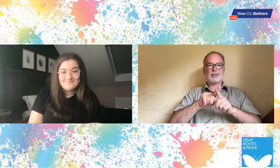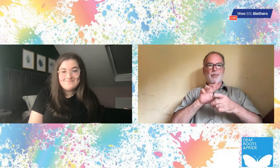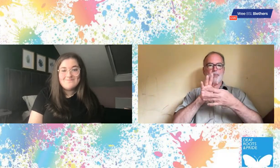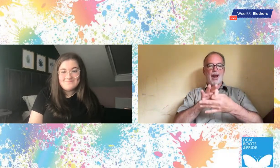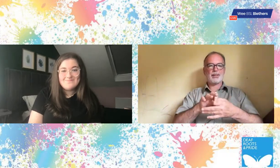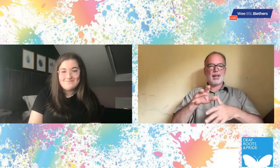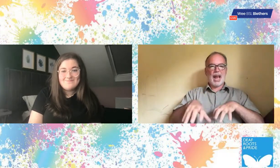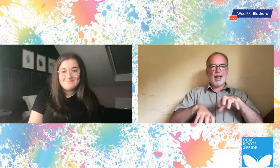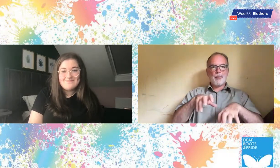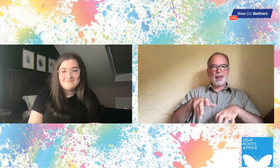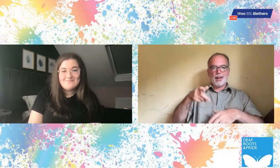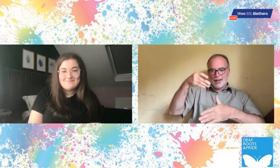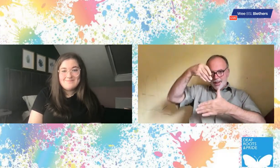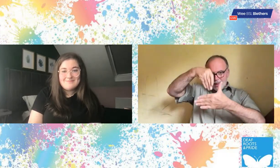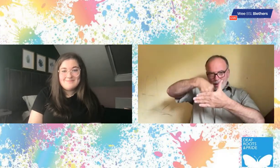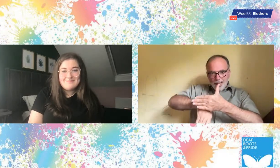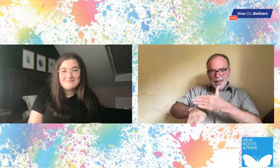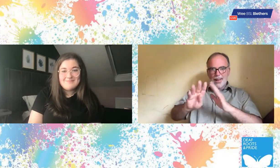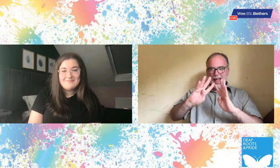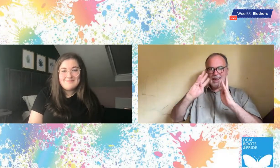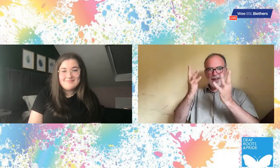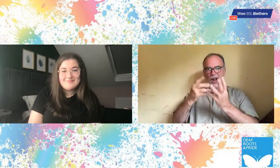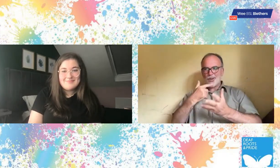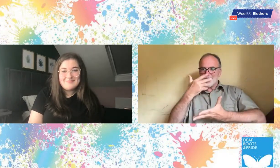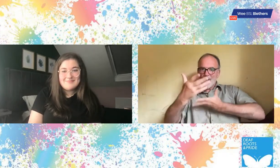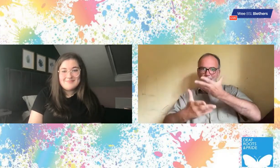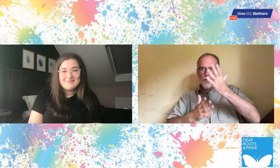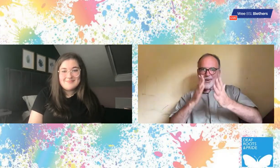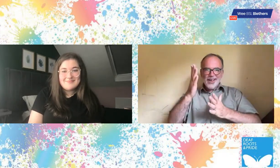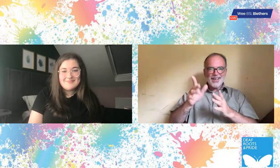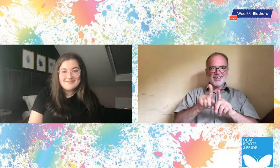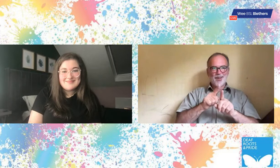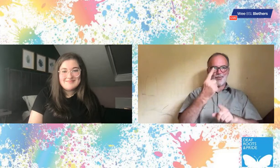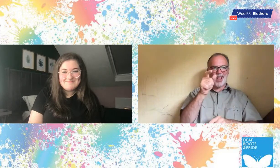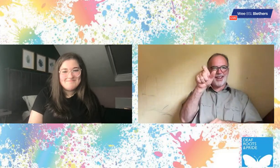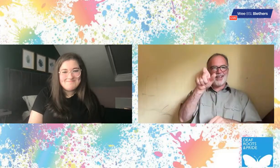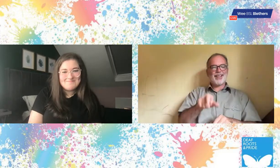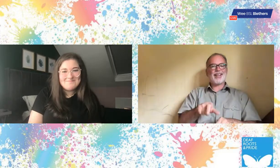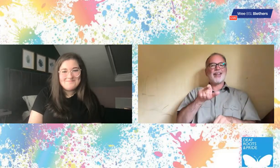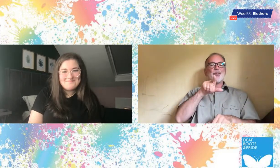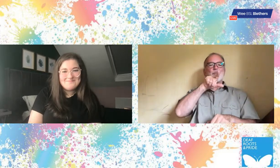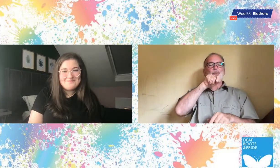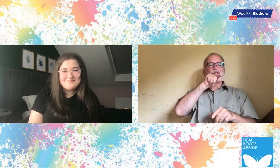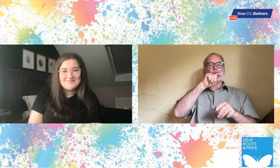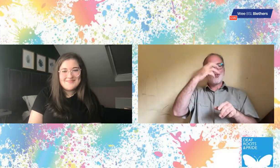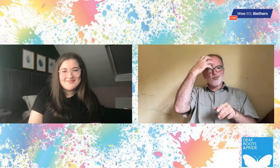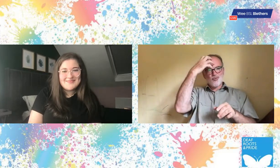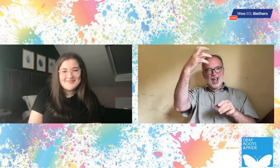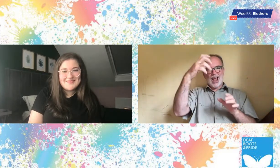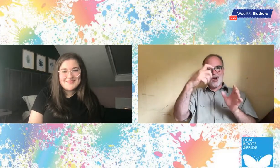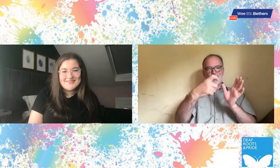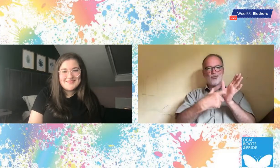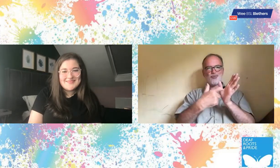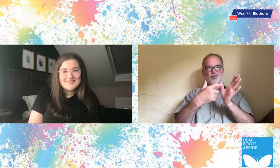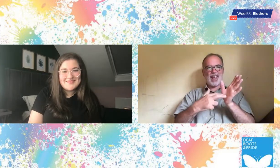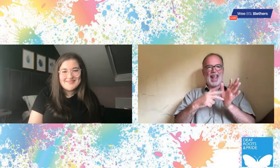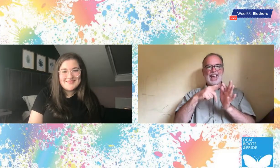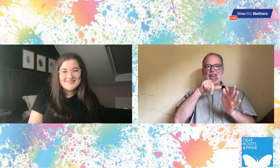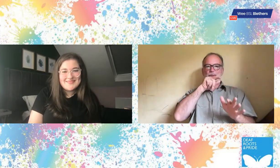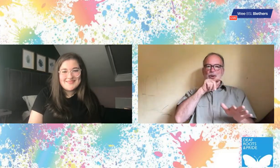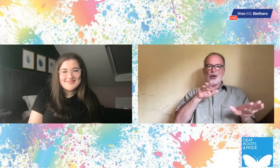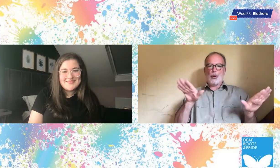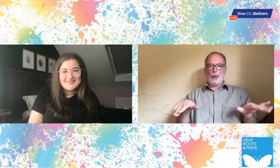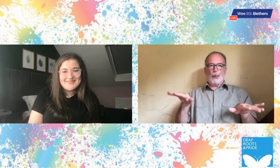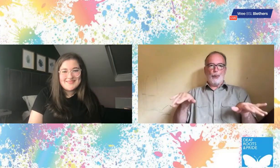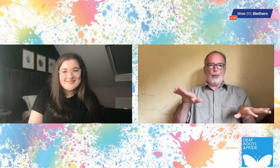museum talks and whatever, but as deaf people, obviously we need that in BSL. So to get information about animals in BSL was great.